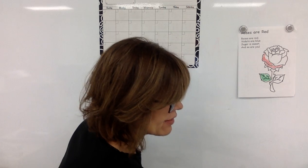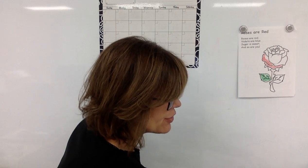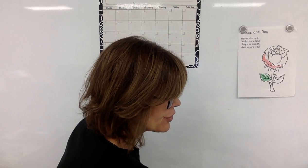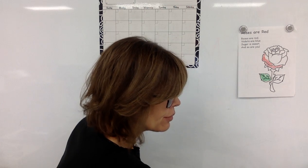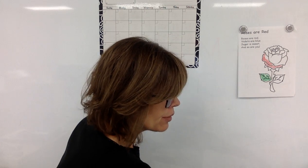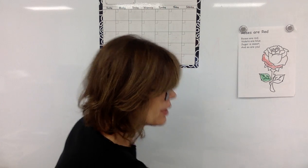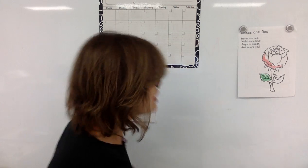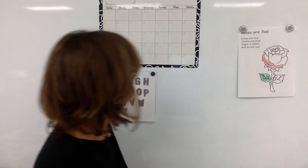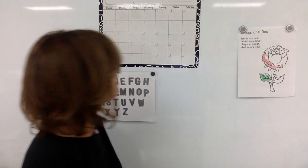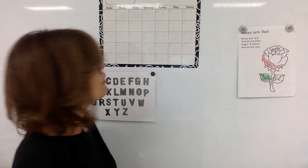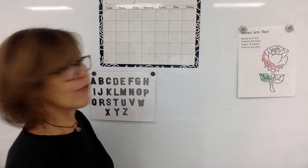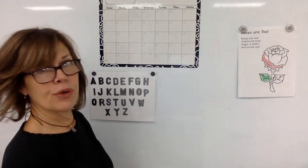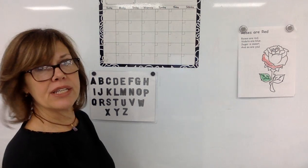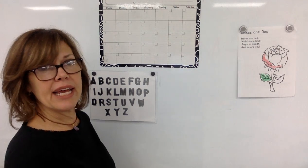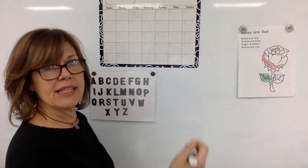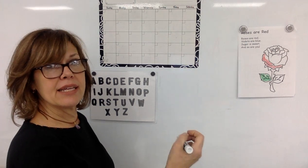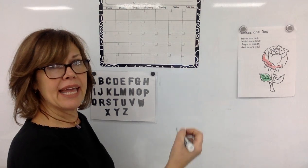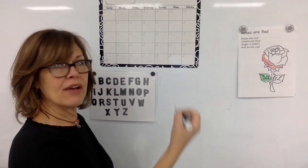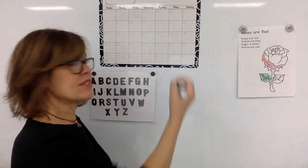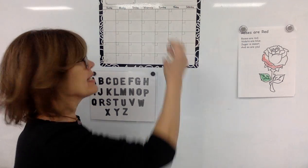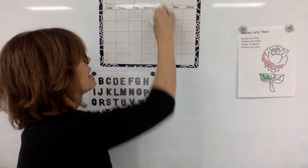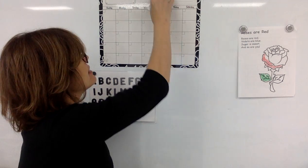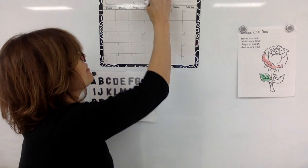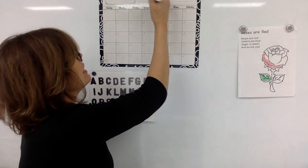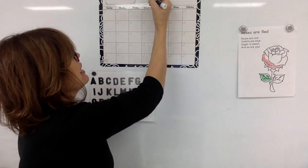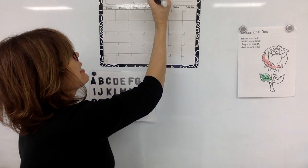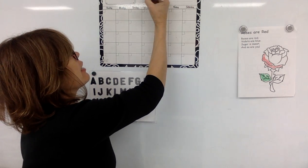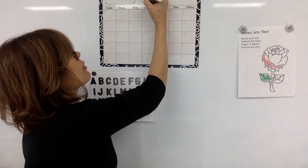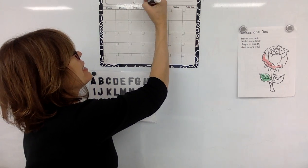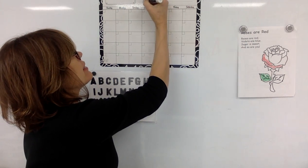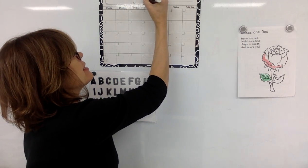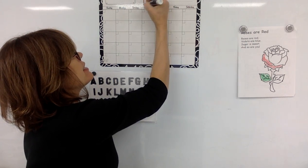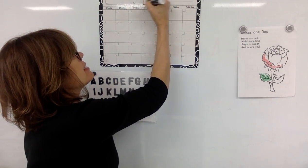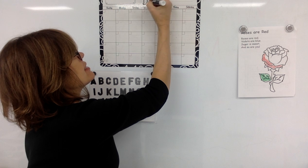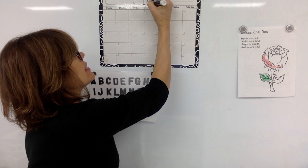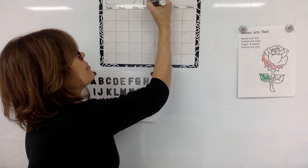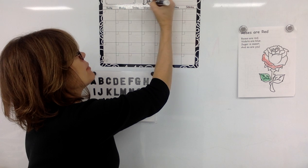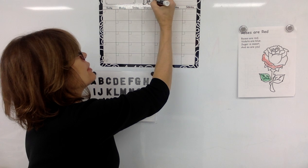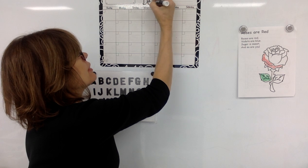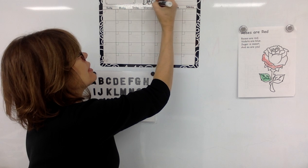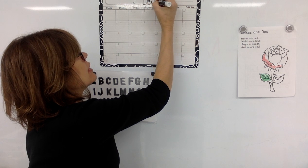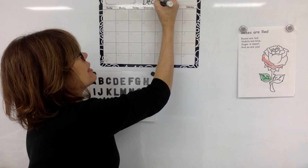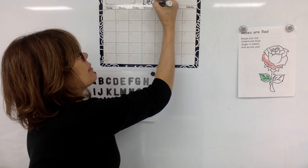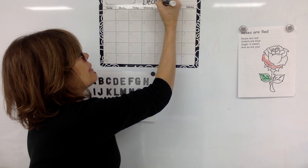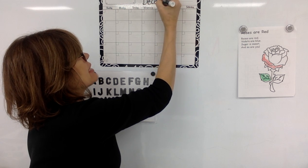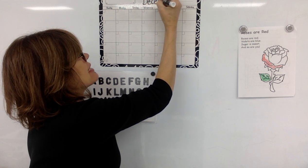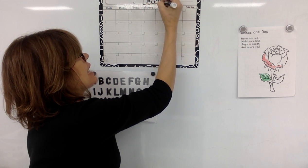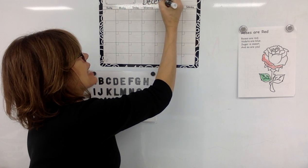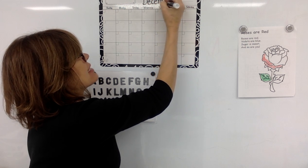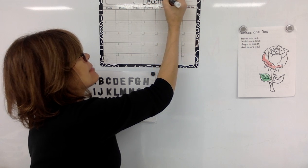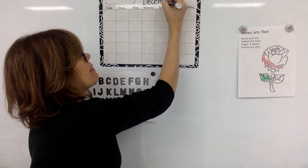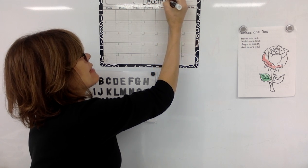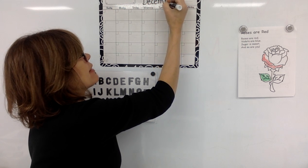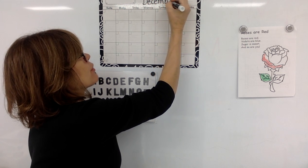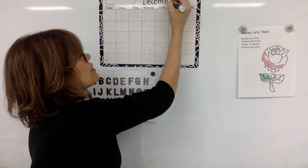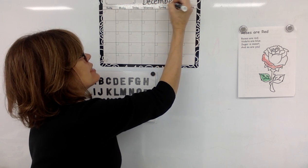calendar for today's counting activity, and I'll write December because that's the month that we're still